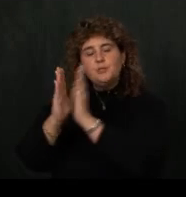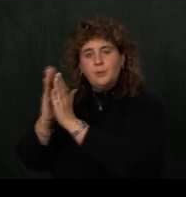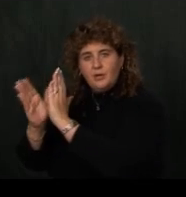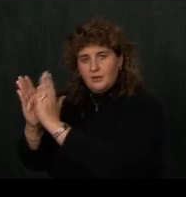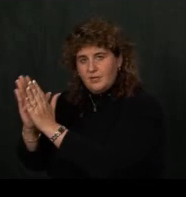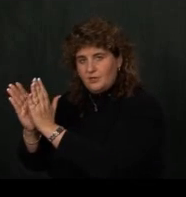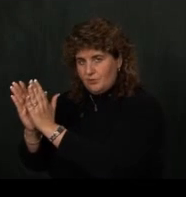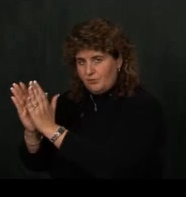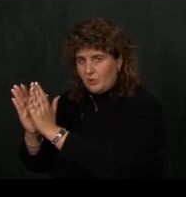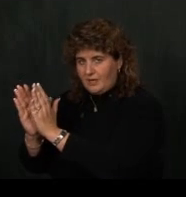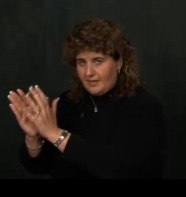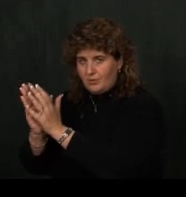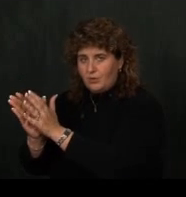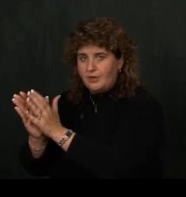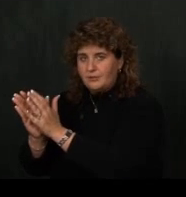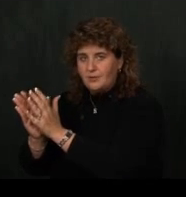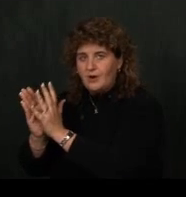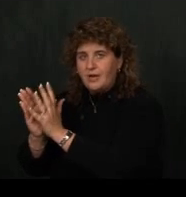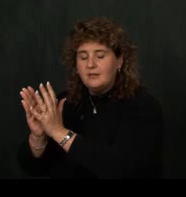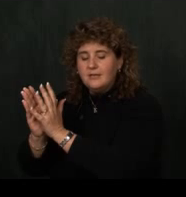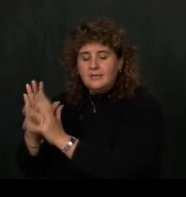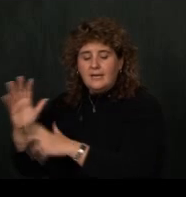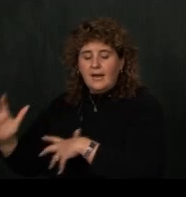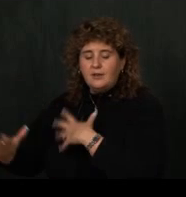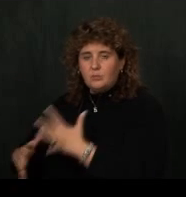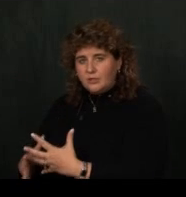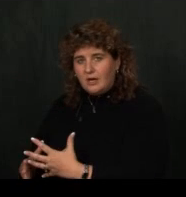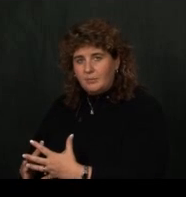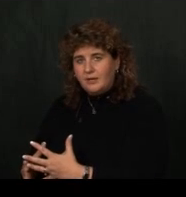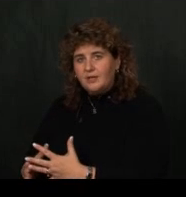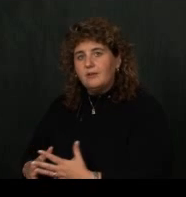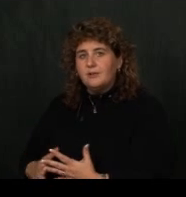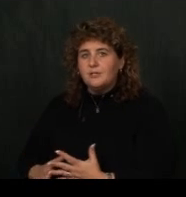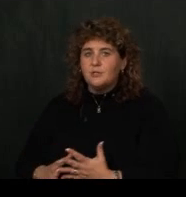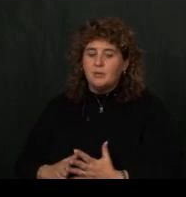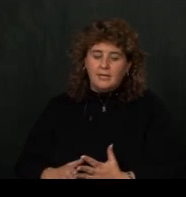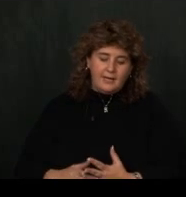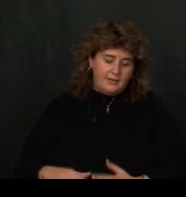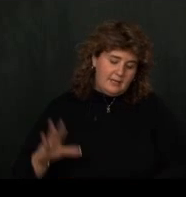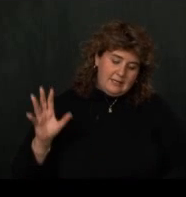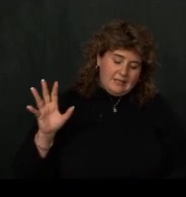putting them into those 4 categories, all right? And then we'll talk about the differences. But again,